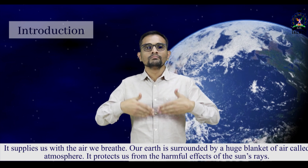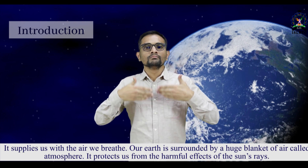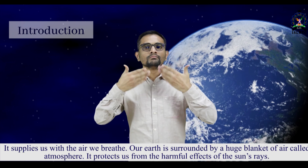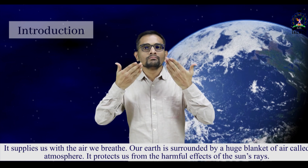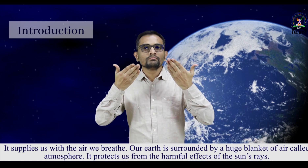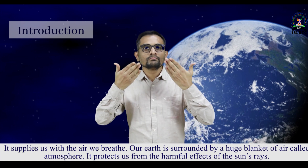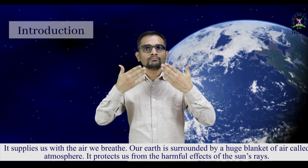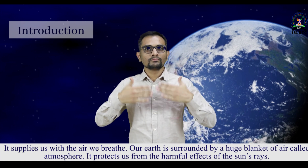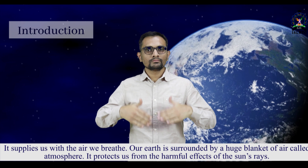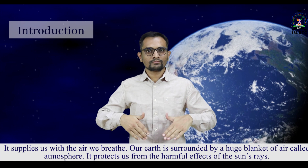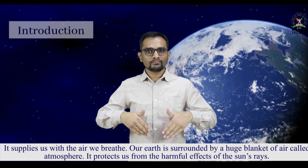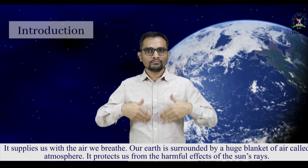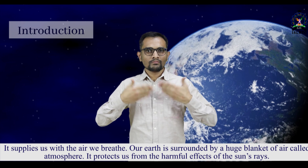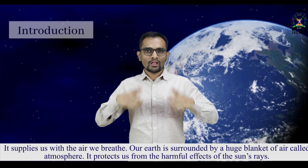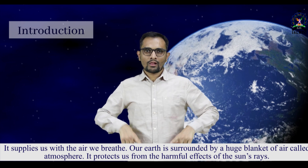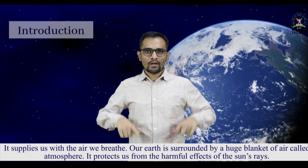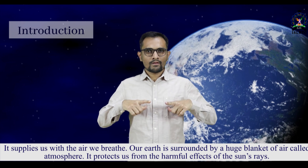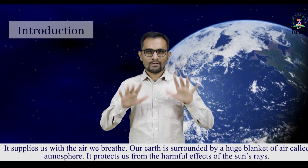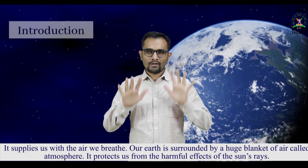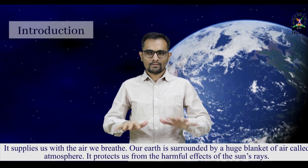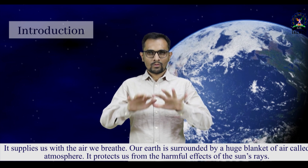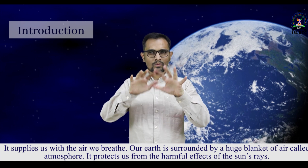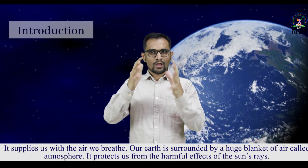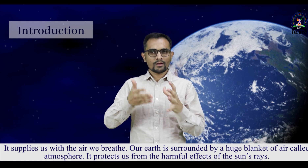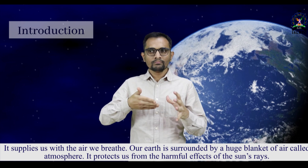It supplies us with the air we breathe.